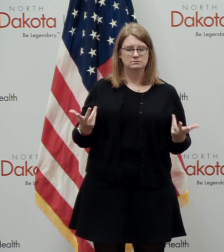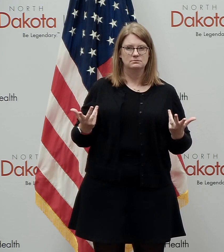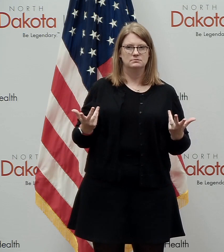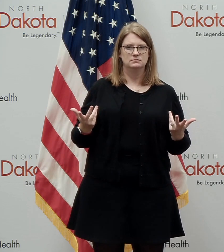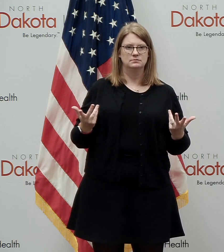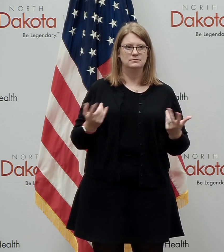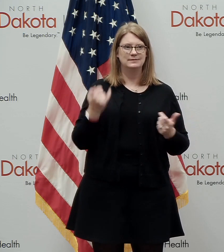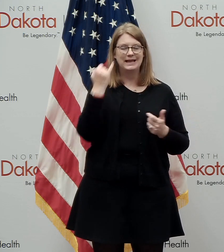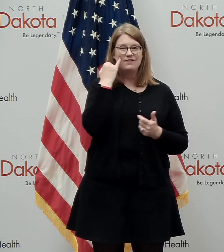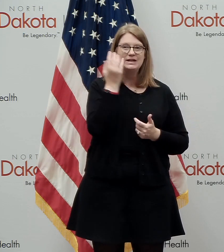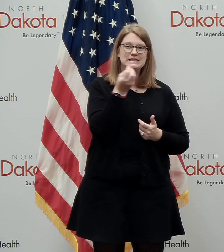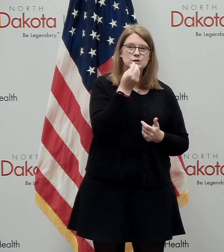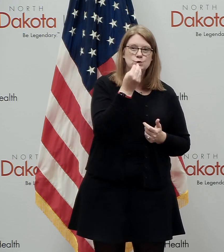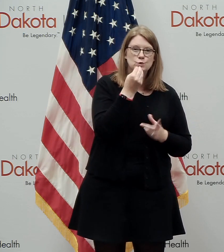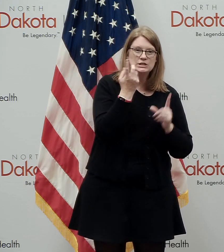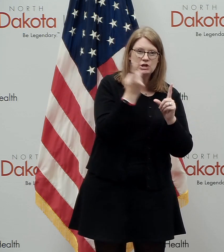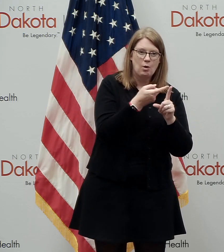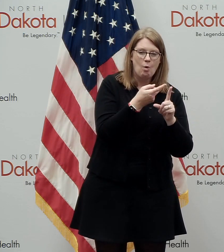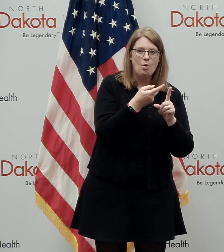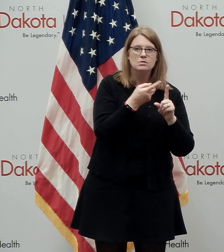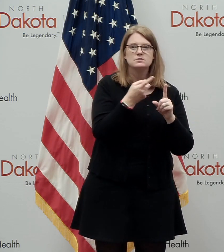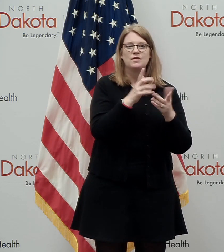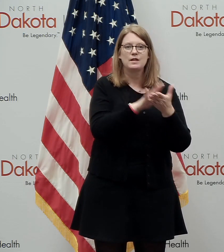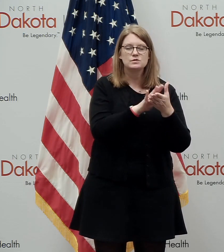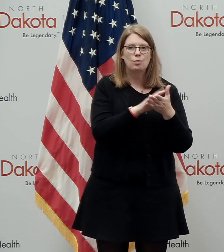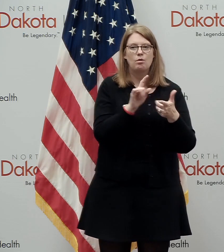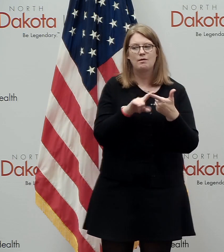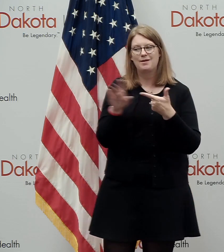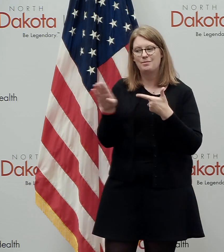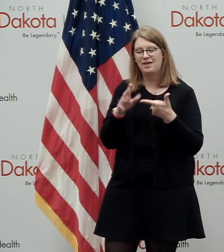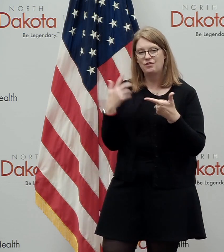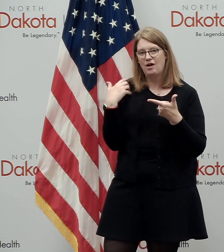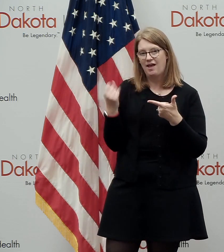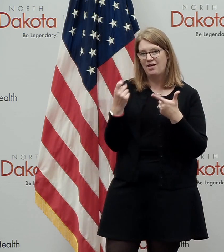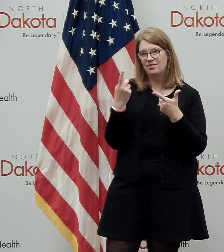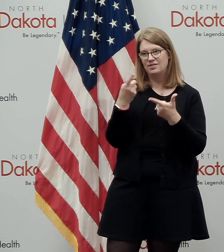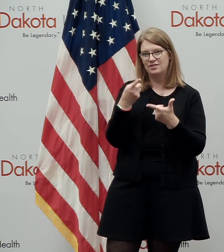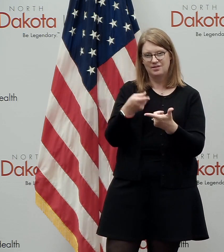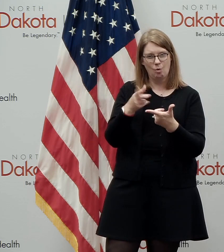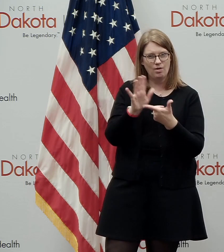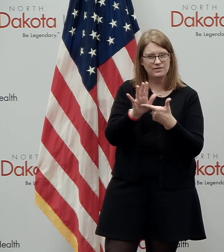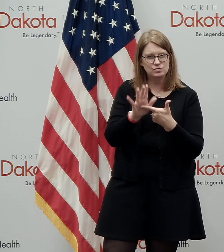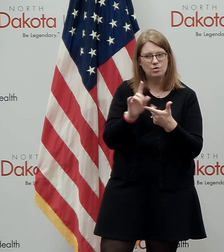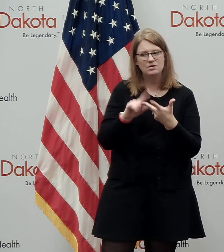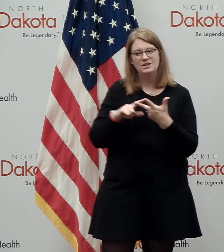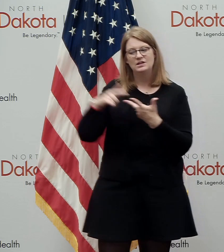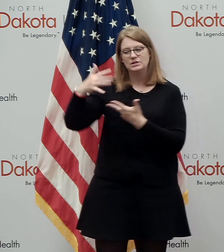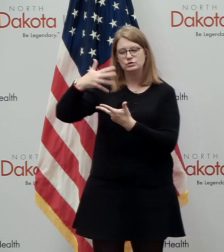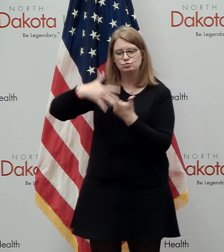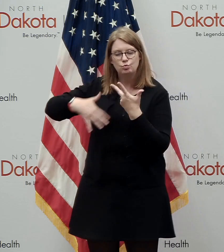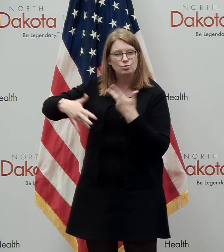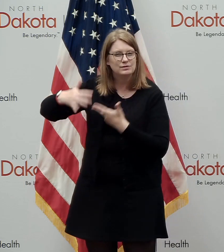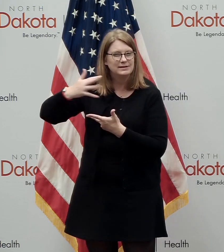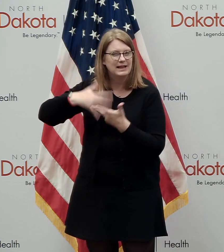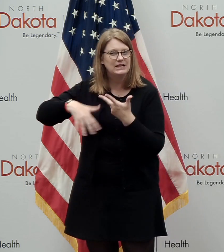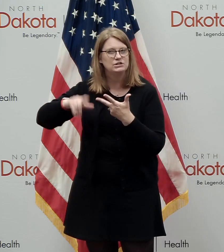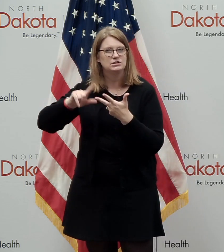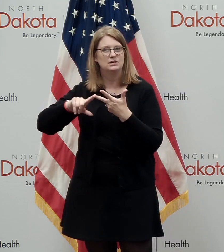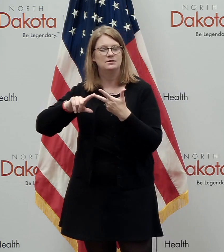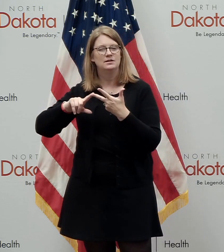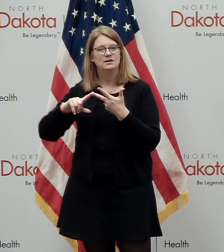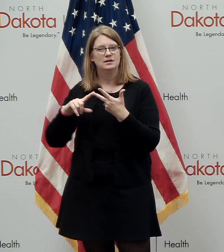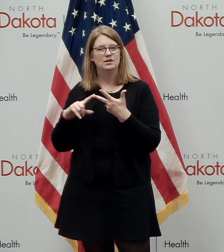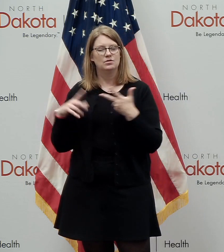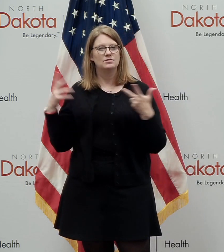our, whether it's nutrition mission of the schools, whether it's the behavioral health mission in the schools, whether it's just the socialization versus the